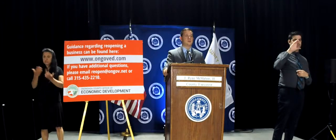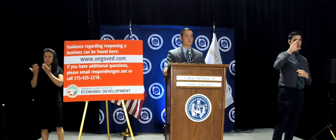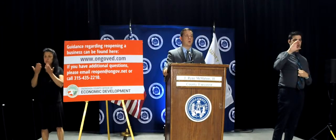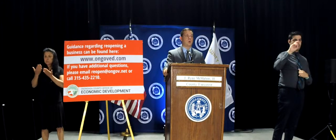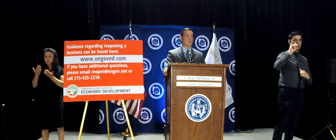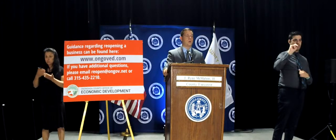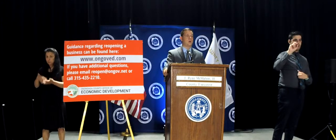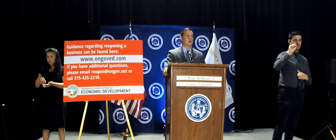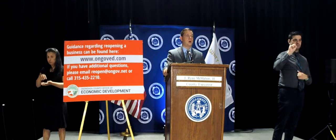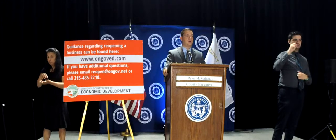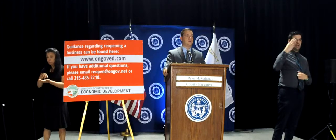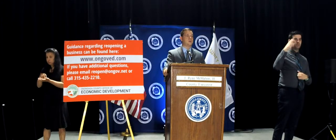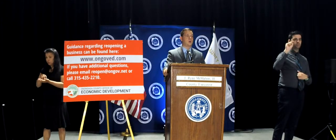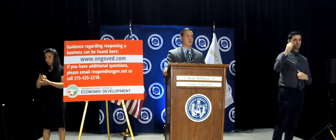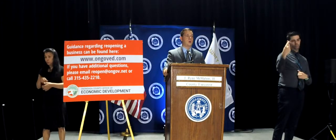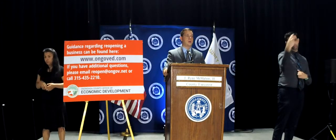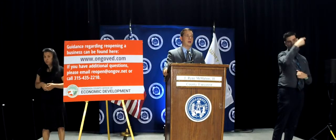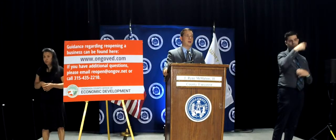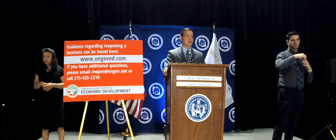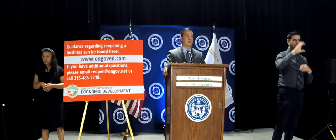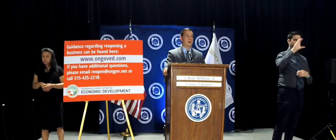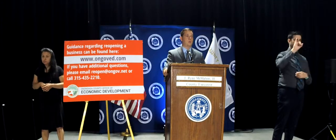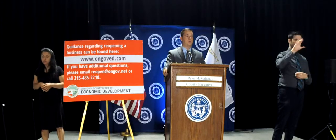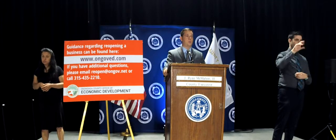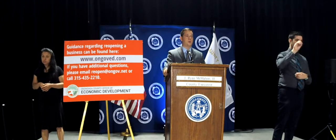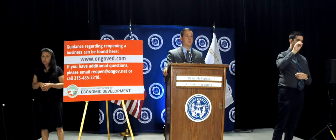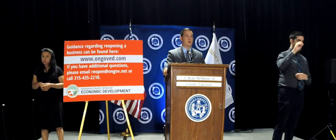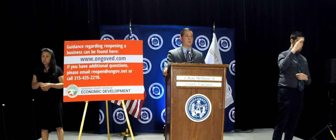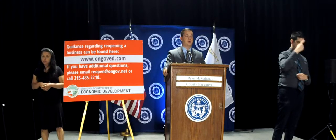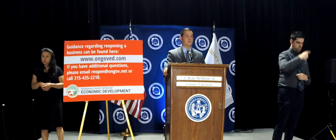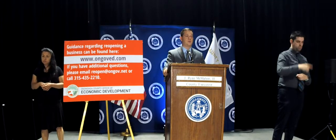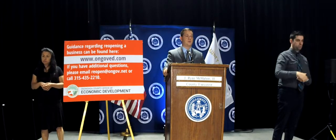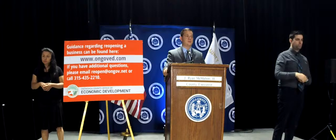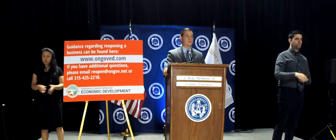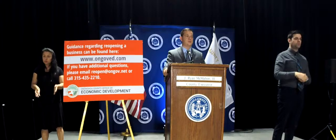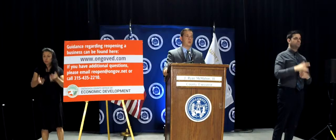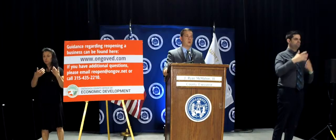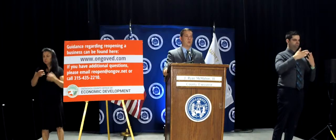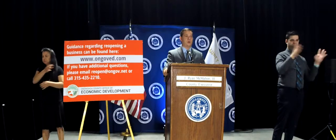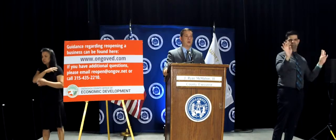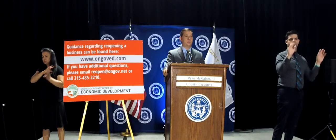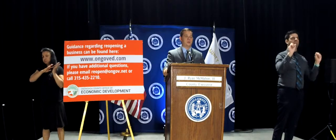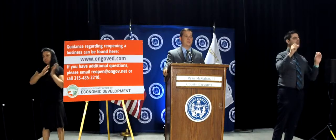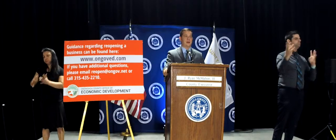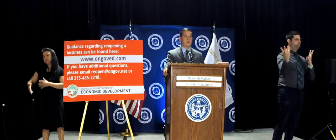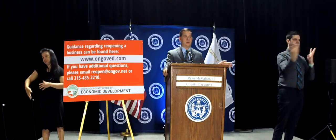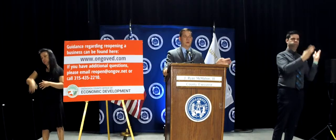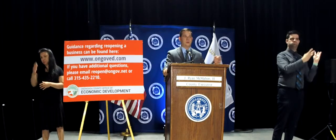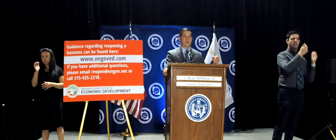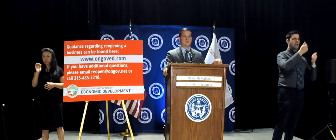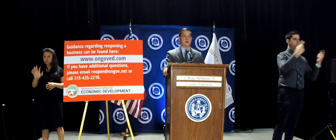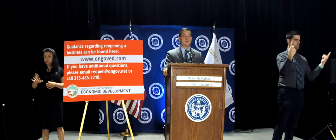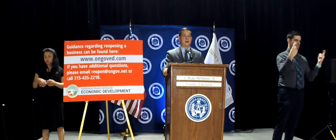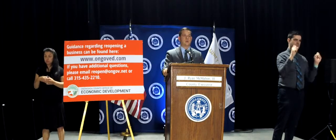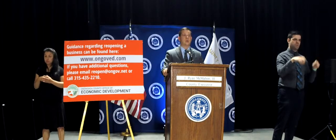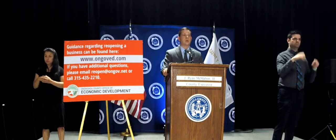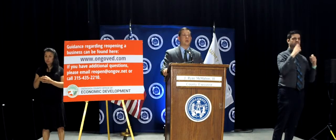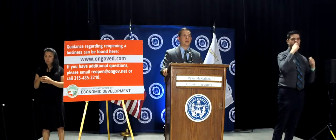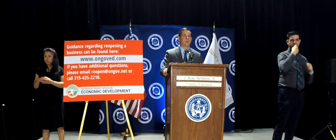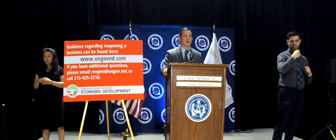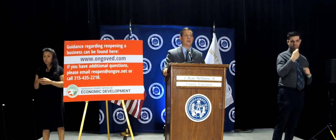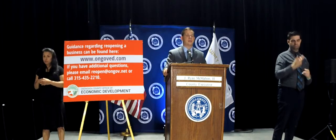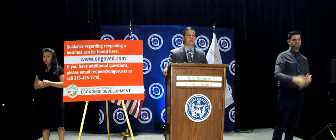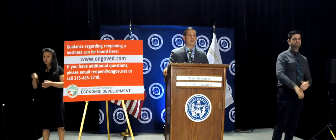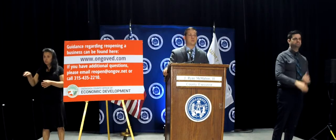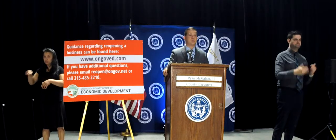in Cicero. So again, that will be open to the public. If you live in Cicero or a neighboring town, or you're in that side of town